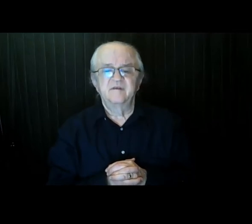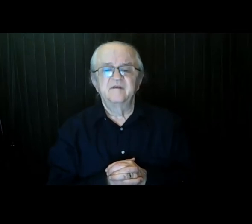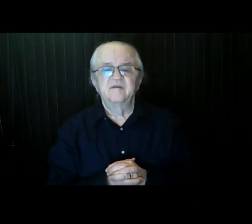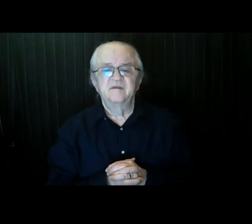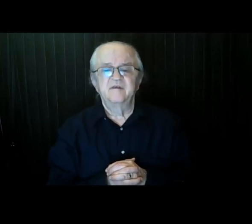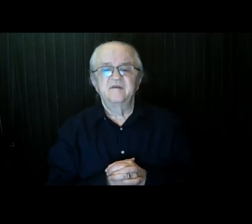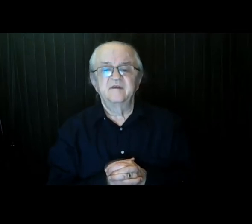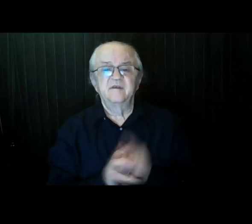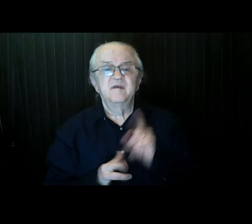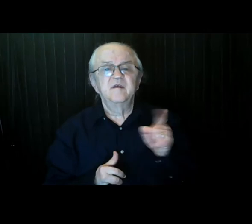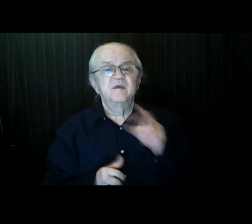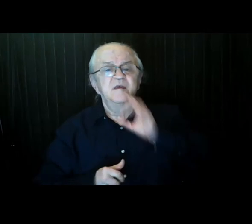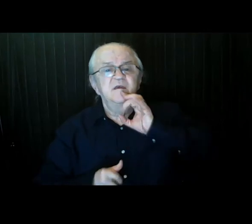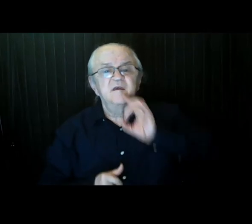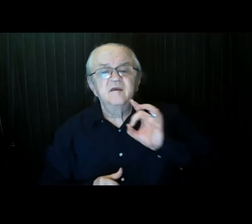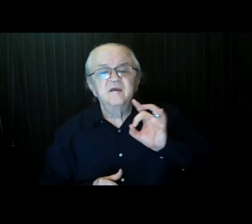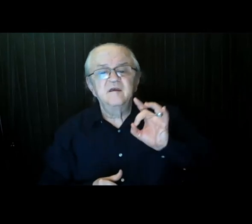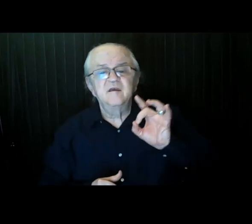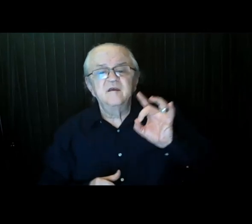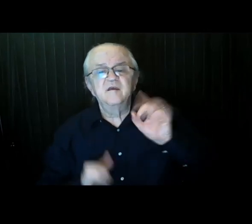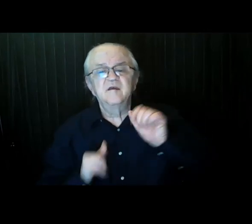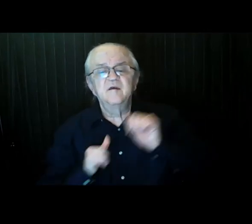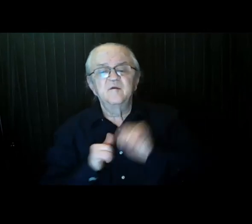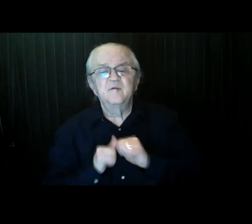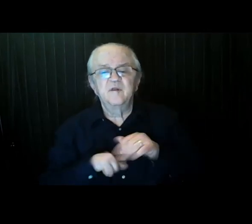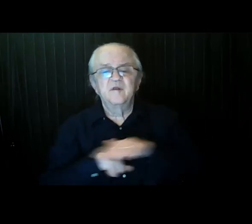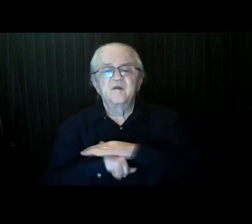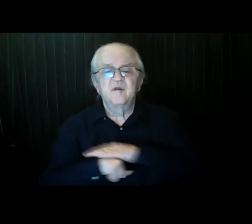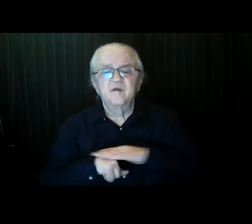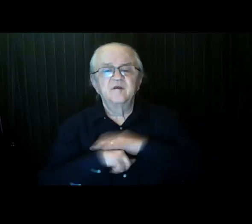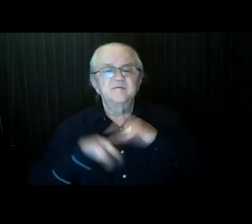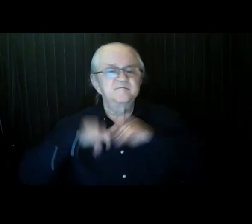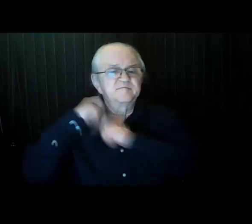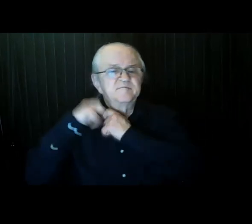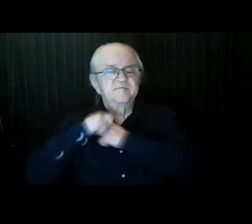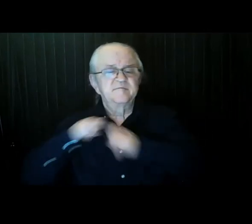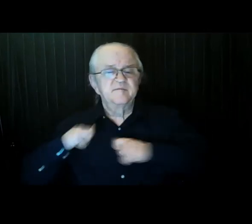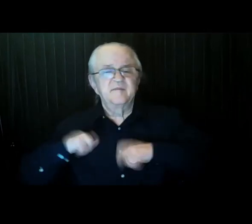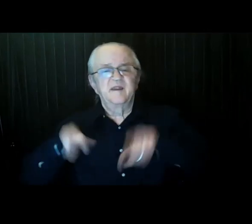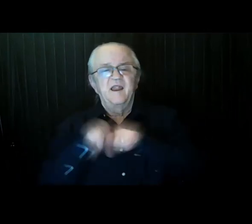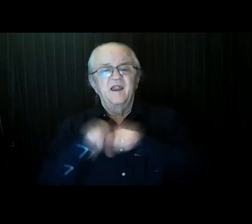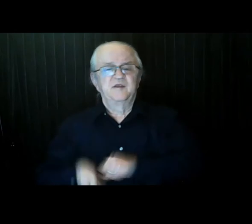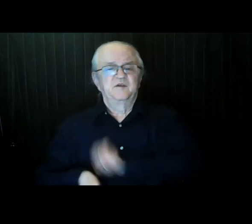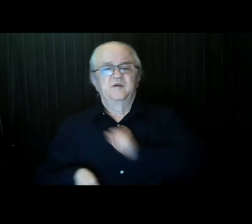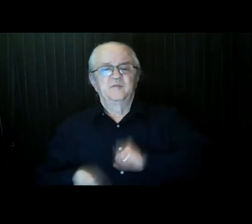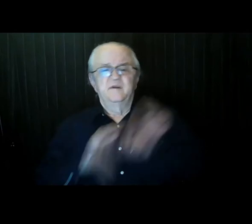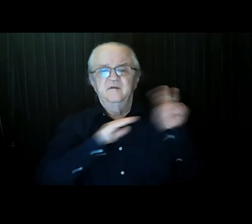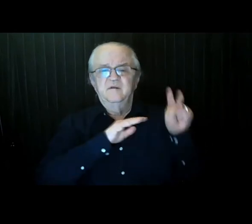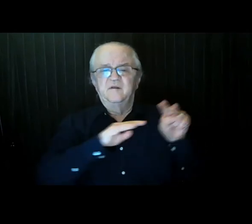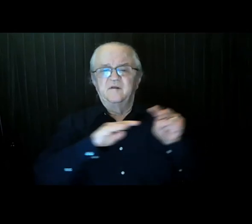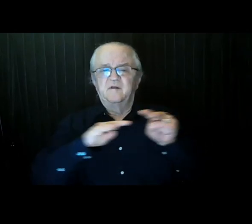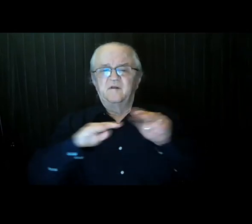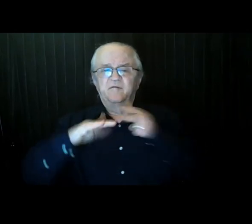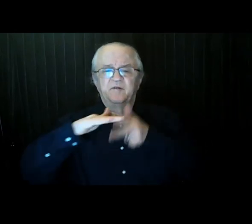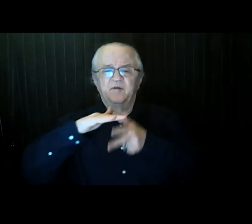Well, he's 8 years old with the flower sack cape tied all around his neck. Looking out over the garage and he's